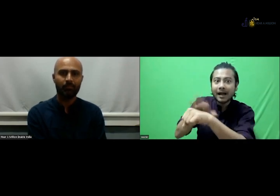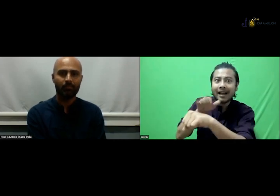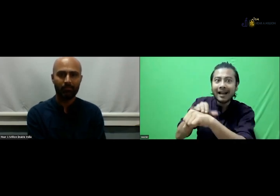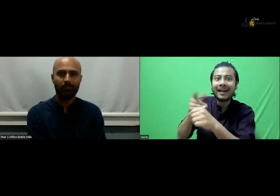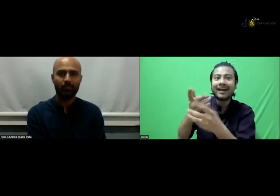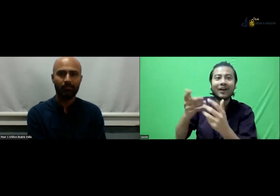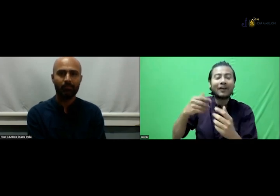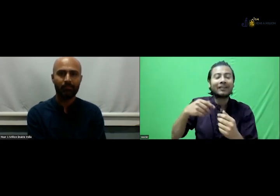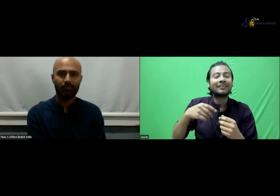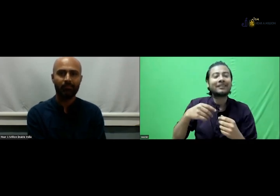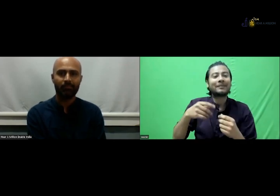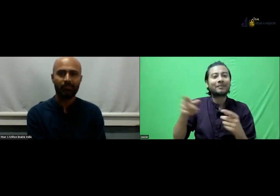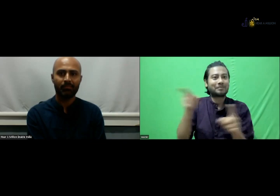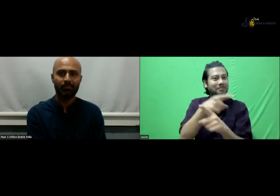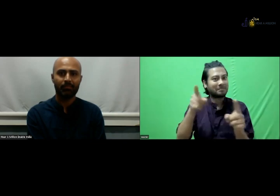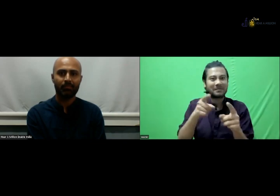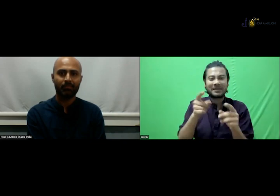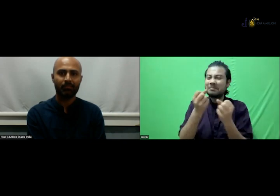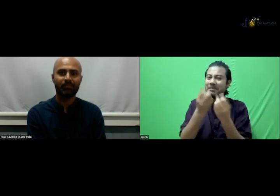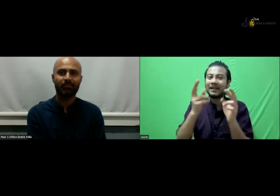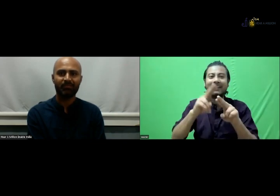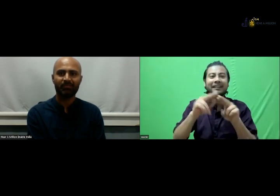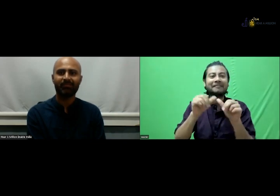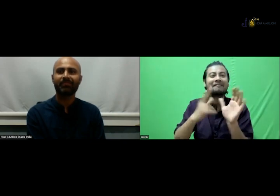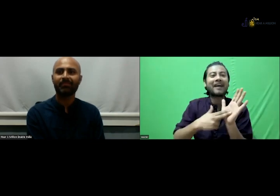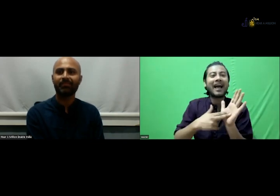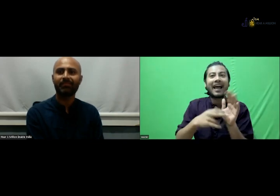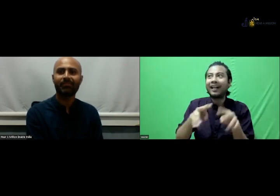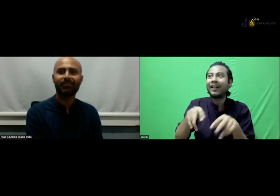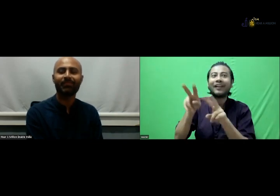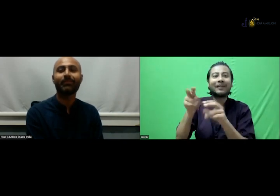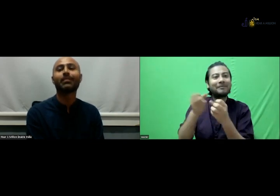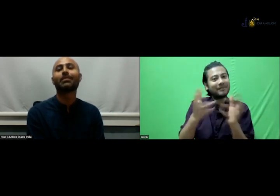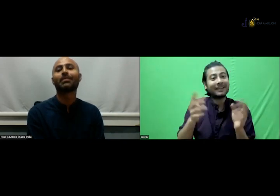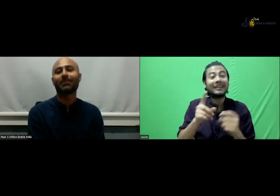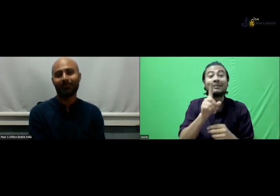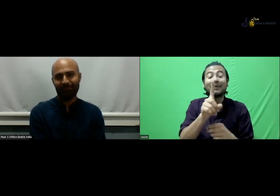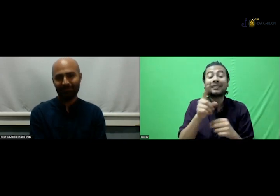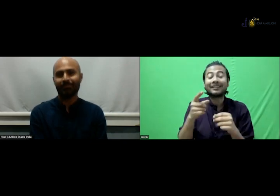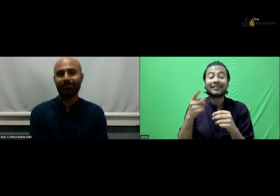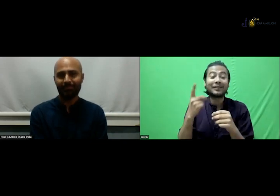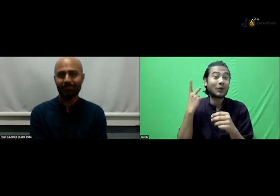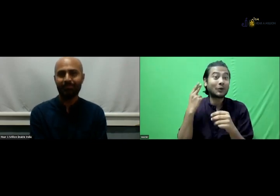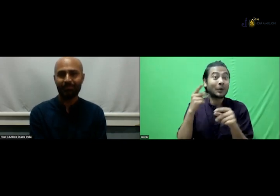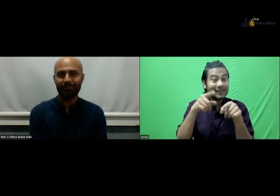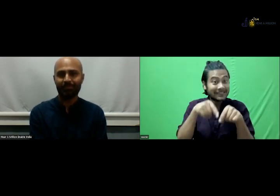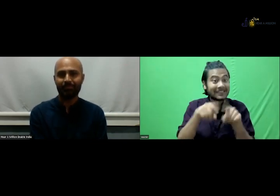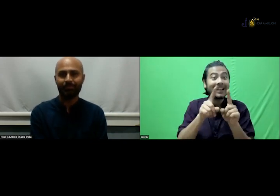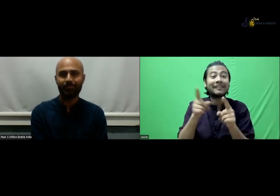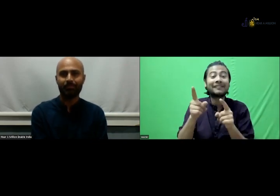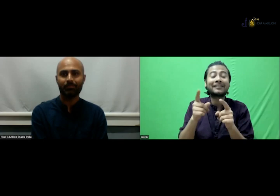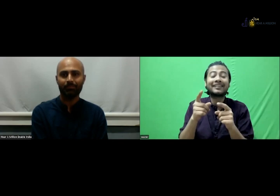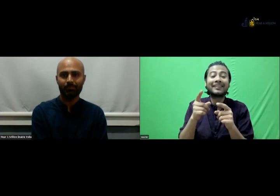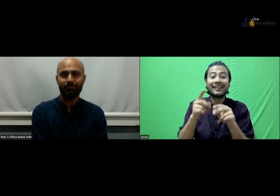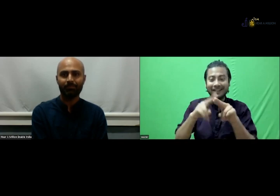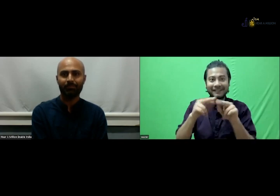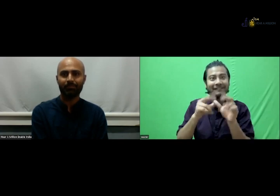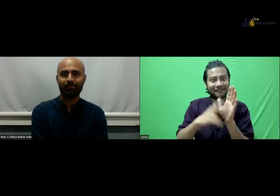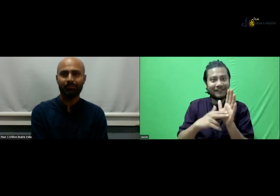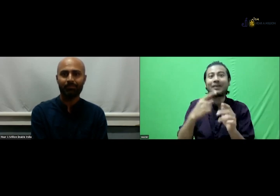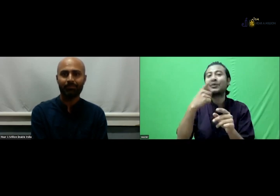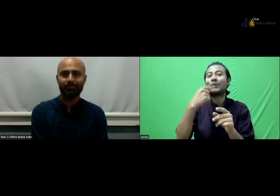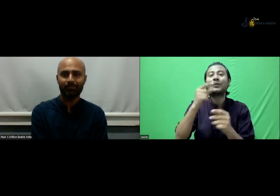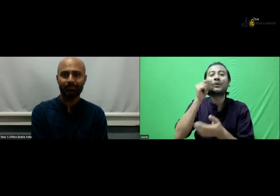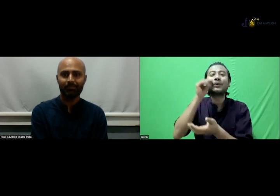she's a deaf woman, and she was elder than other hearing students as well. So there were a lot of students who were fan of